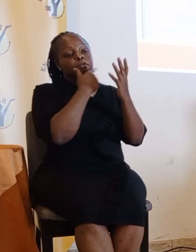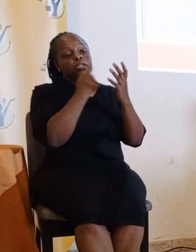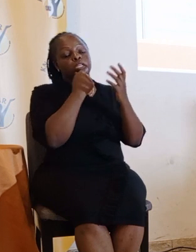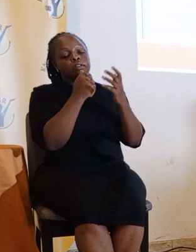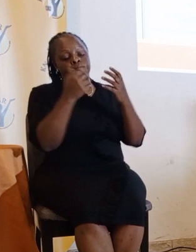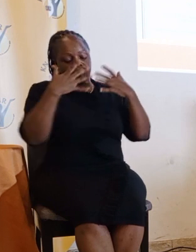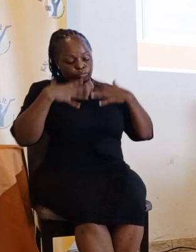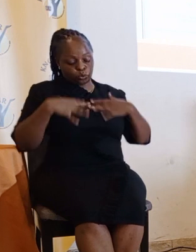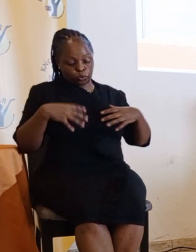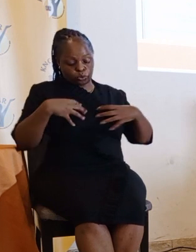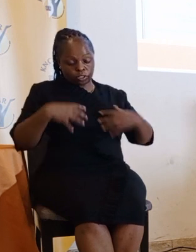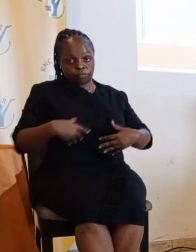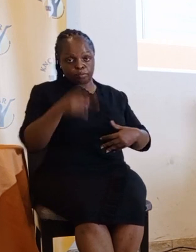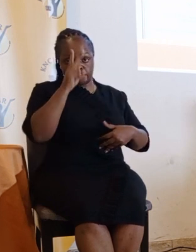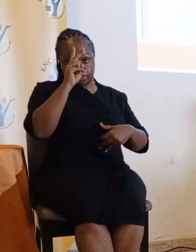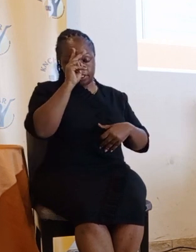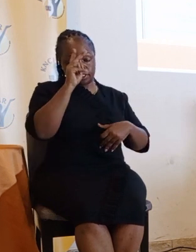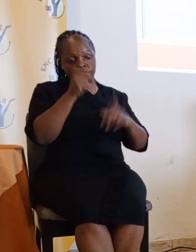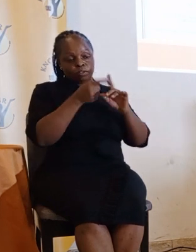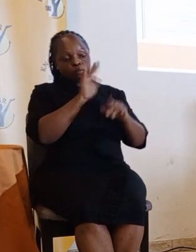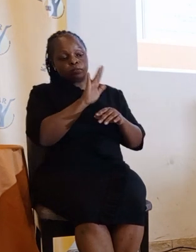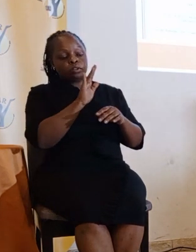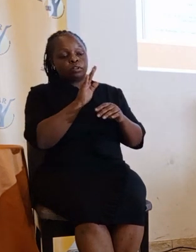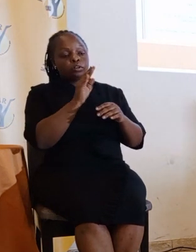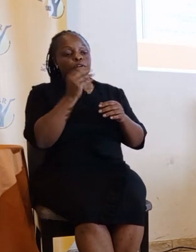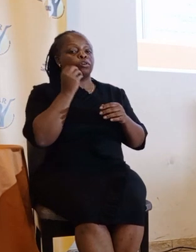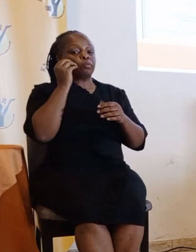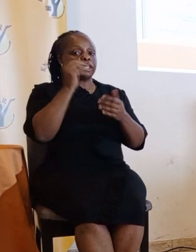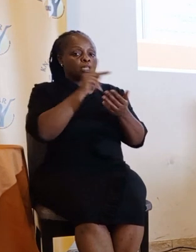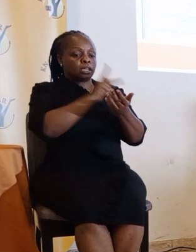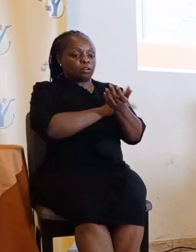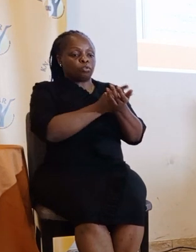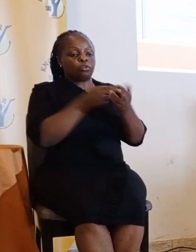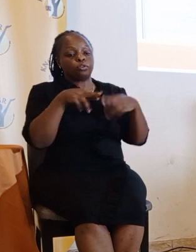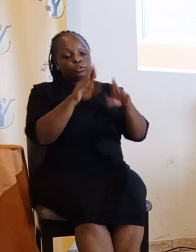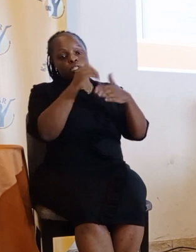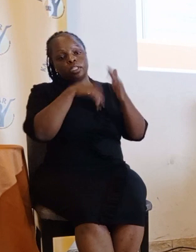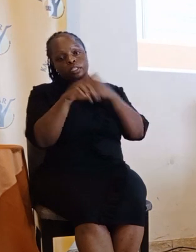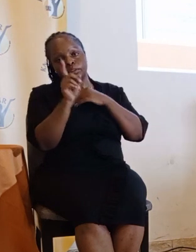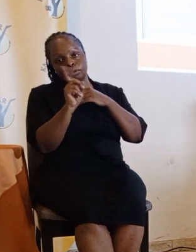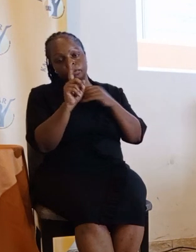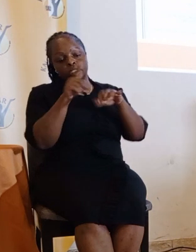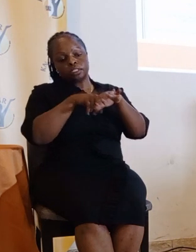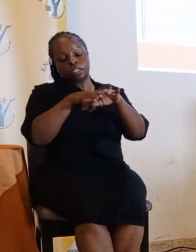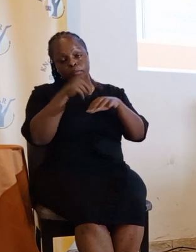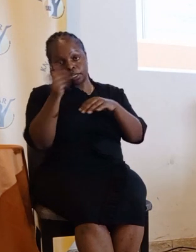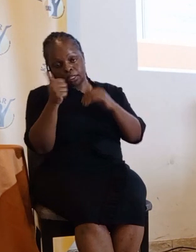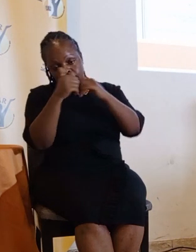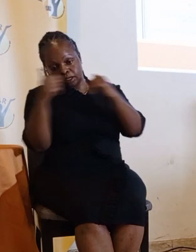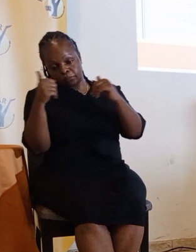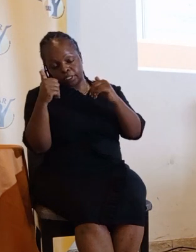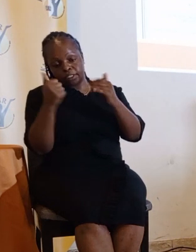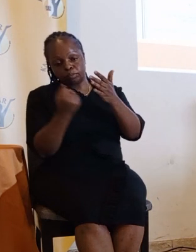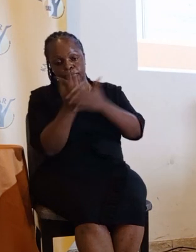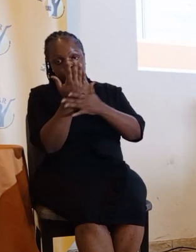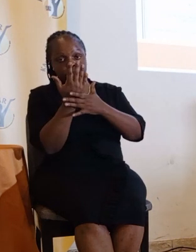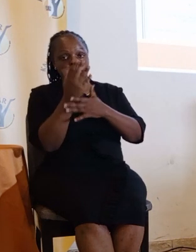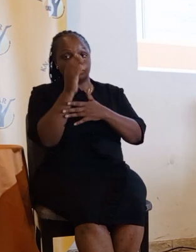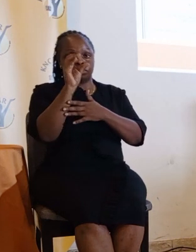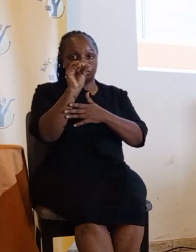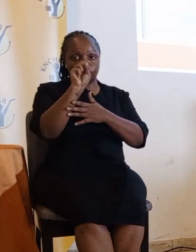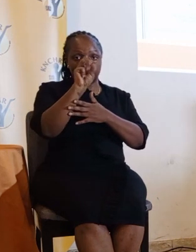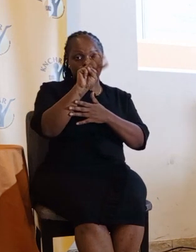uniform from his home along Kangundo Road in Nairobi. When another separate incident, Osman Khalif,